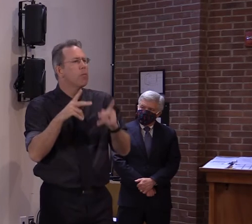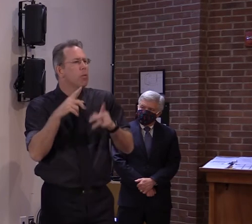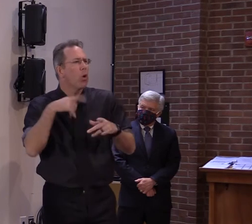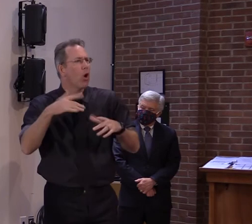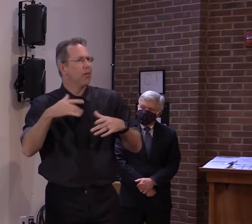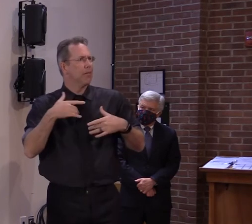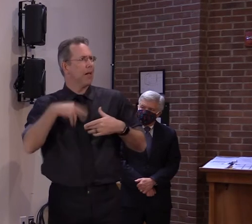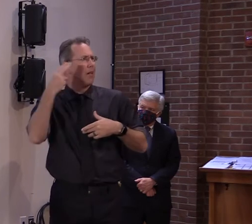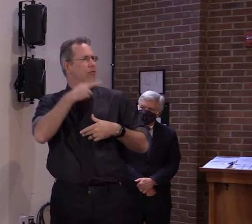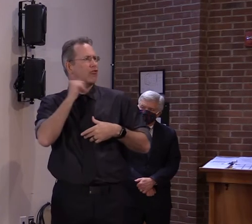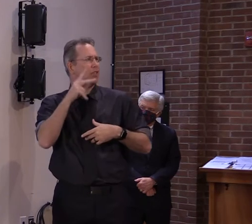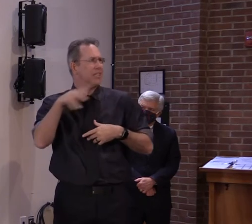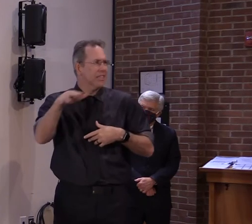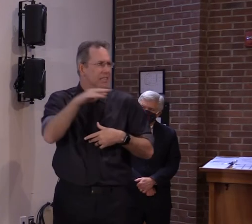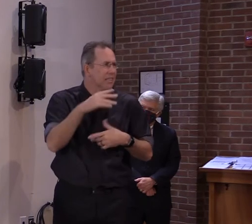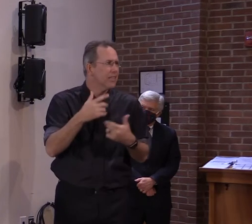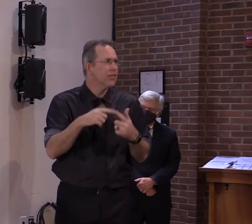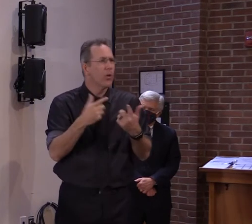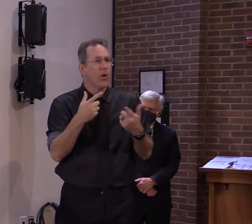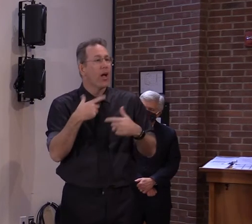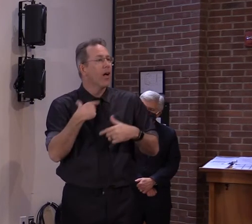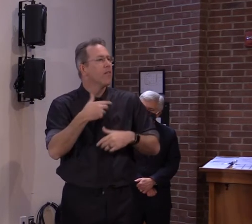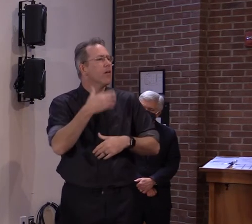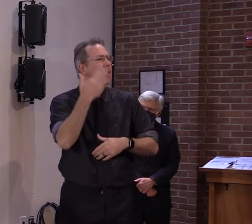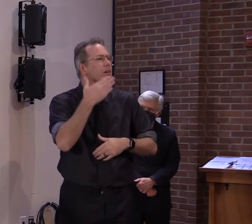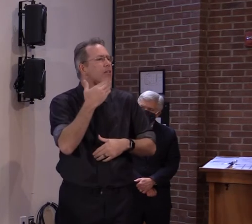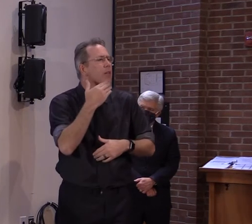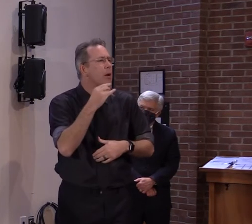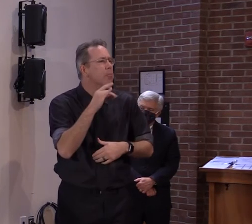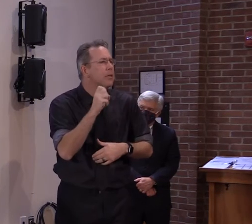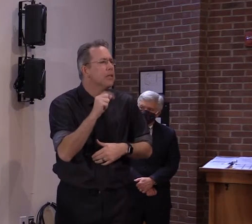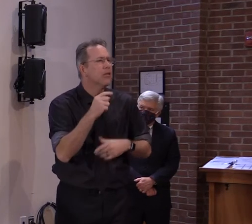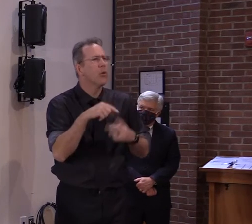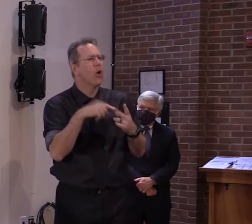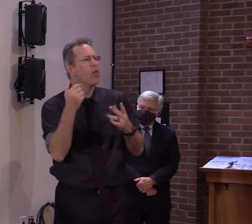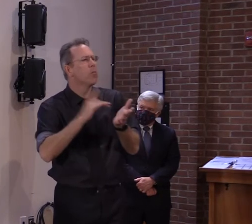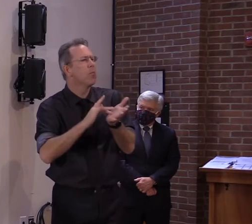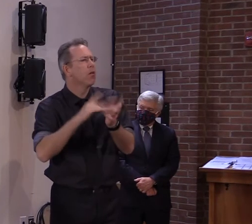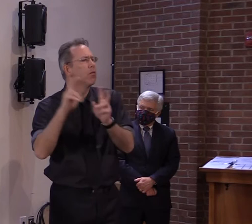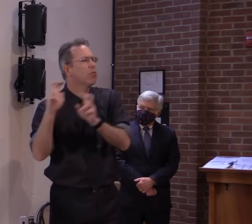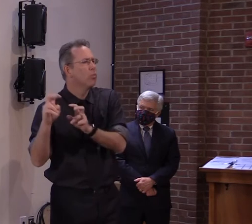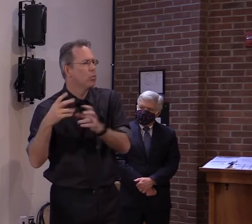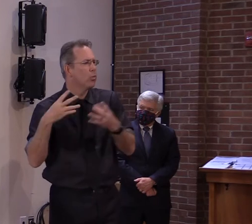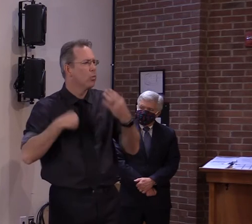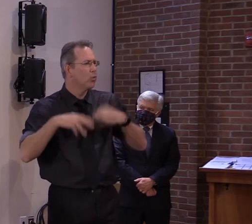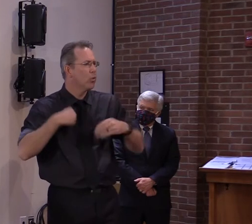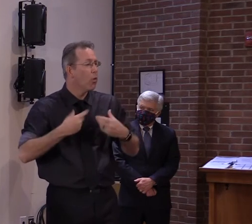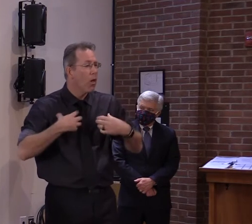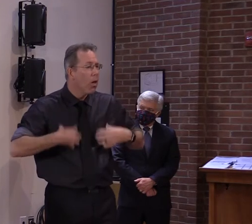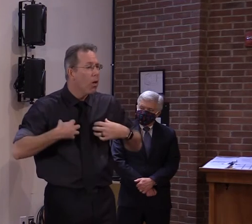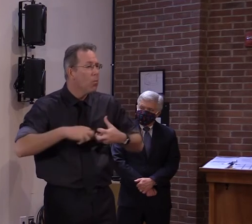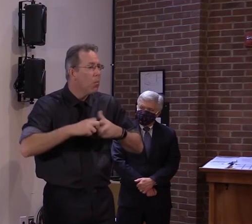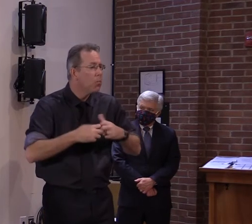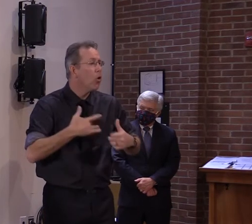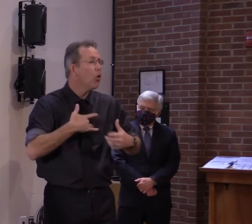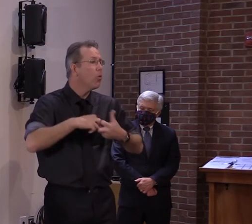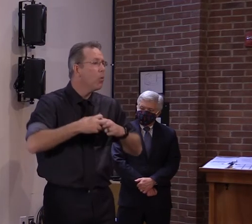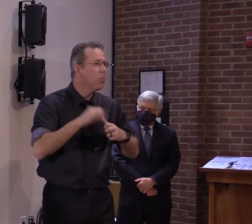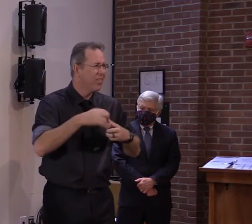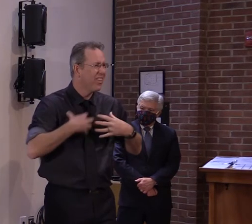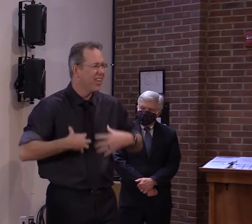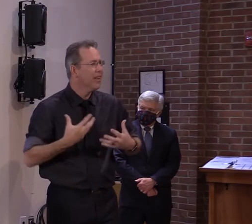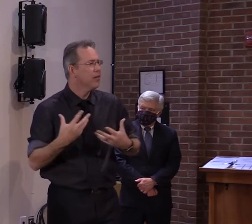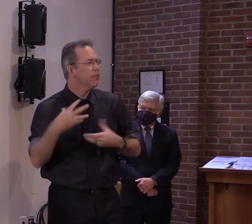in time. There will not be enough doses for every single person in that if we got 20, but the